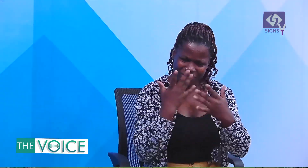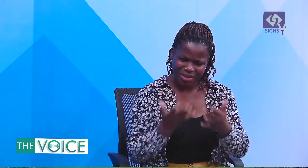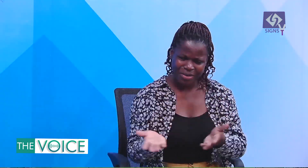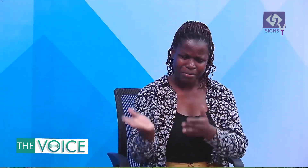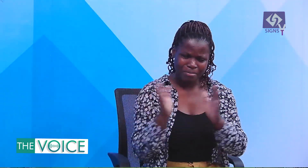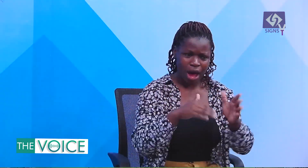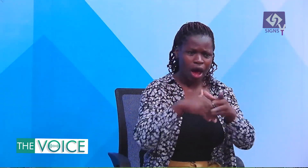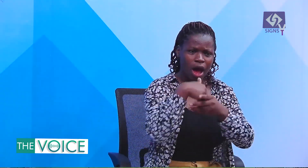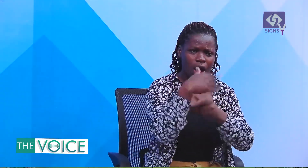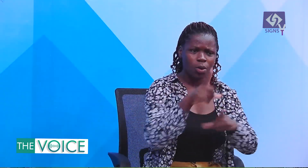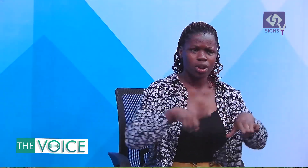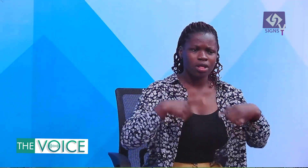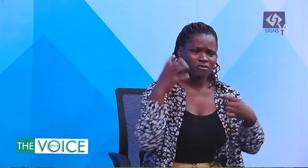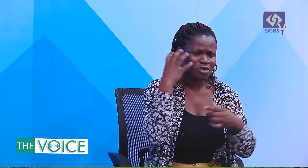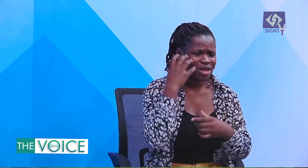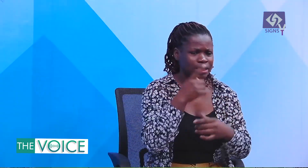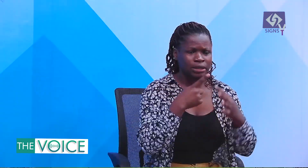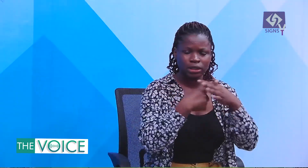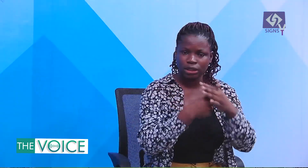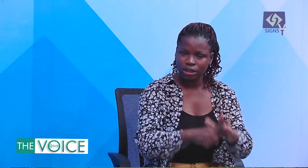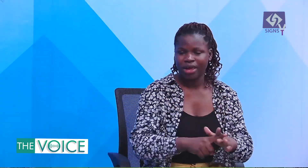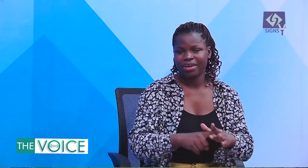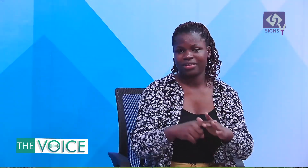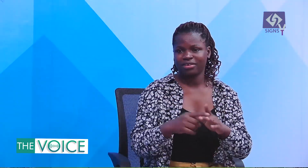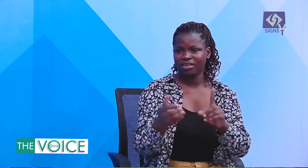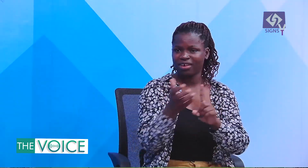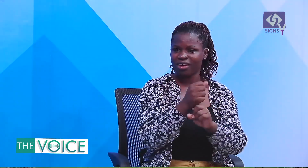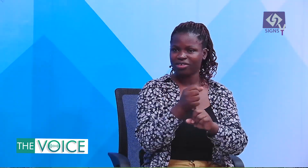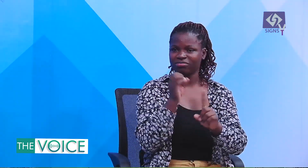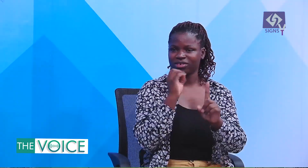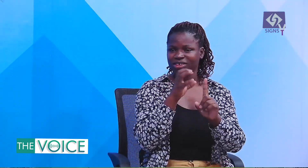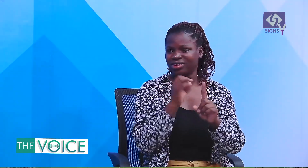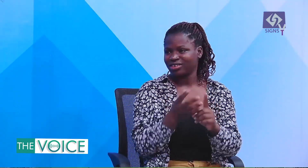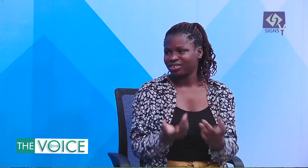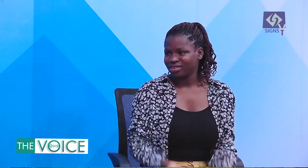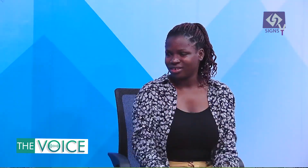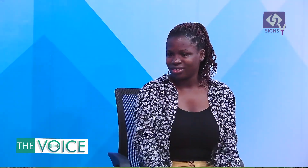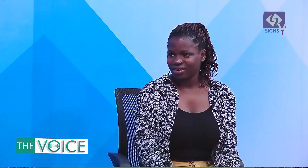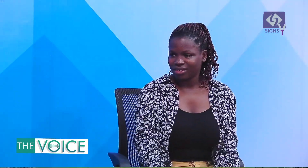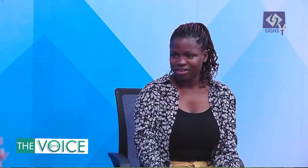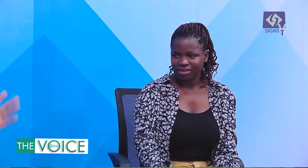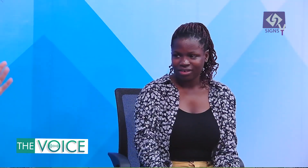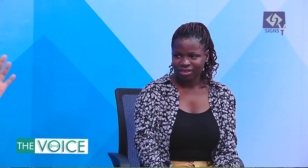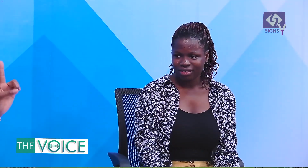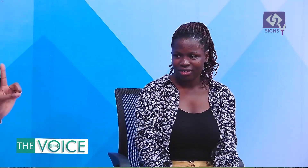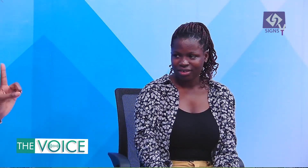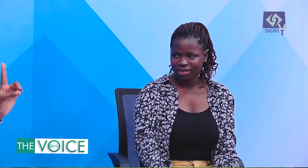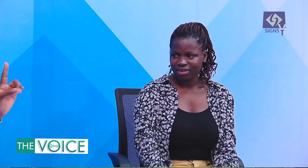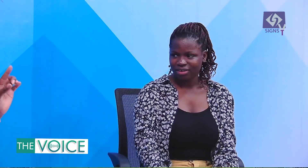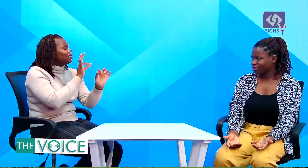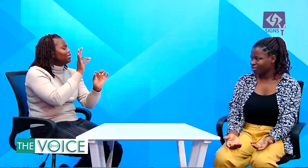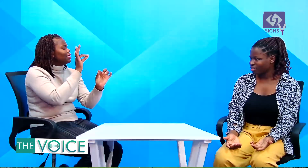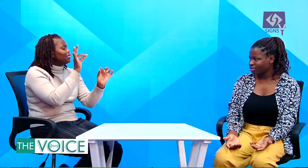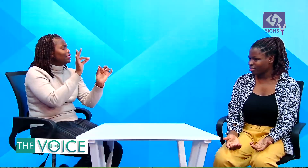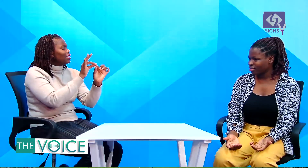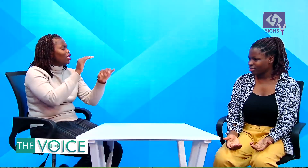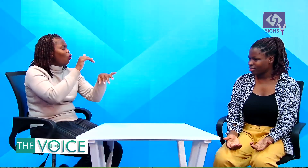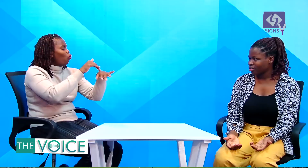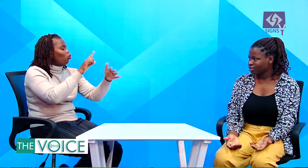being independent. But then again, when you get to college, that's when you start getting mentorship. Which